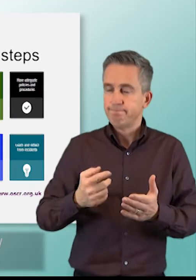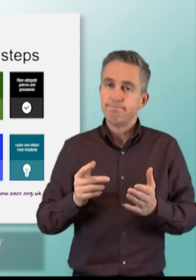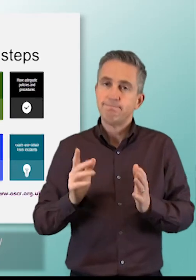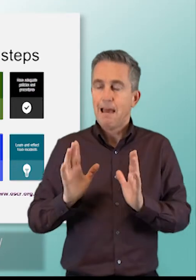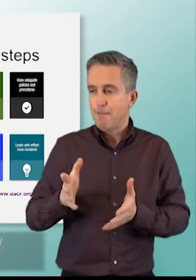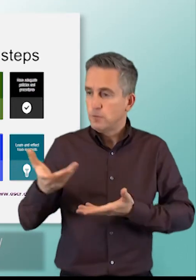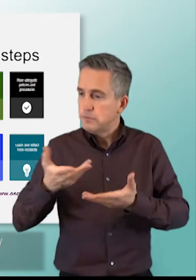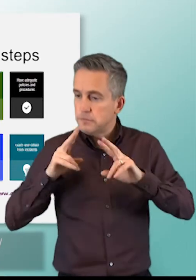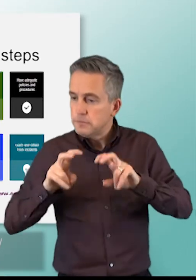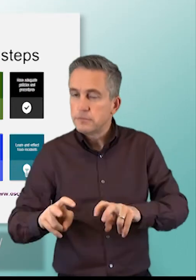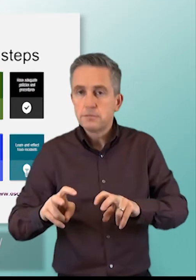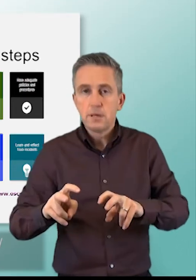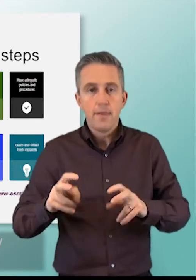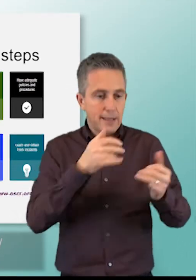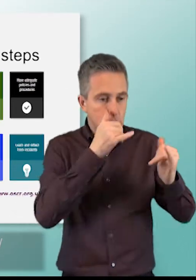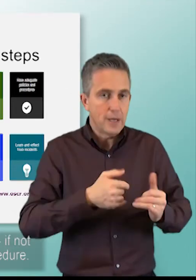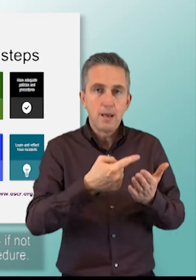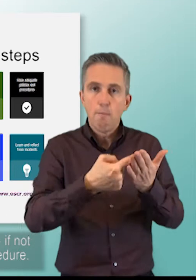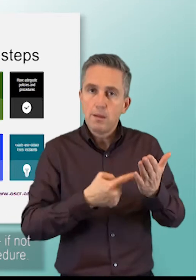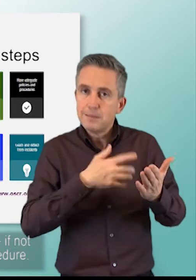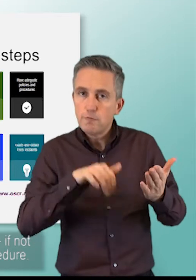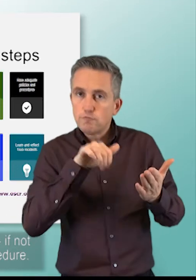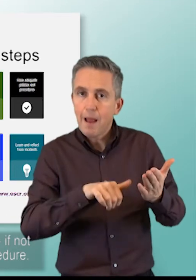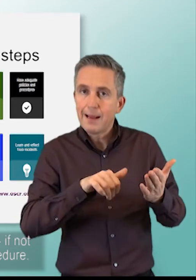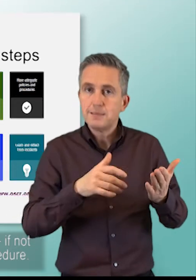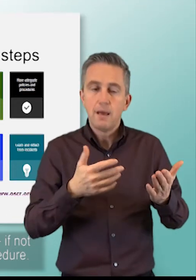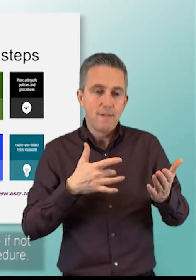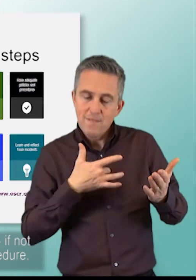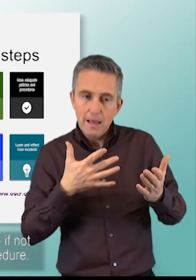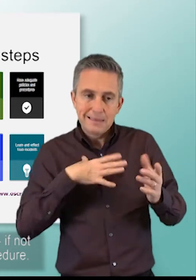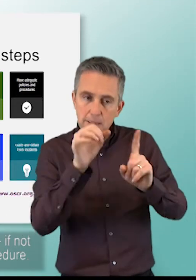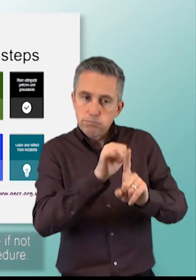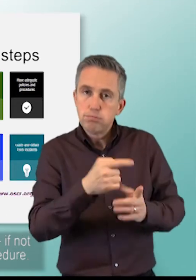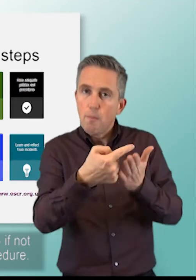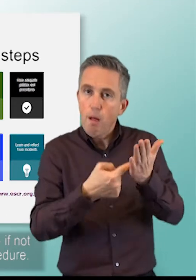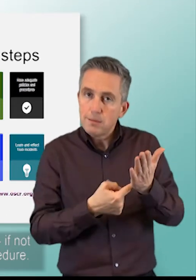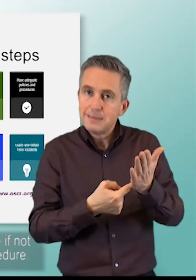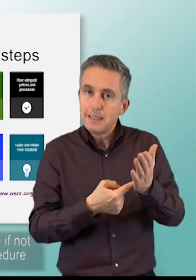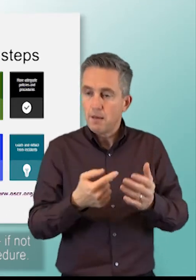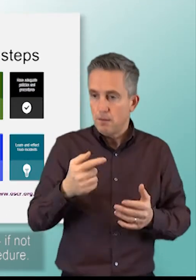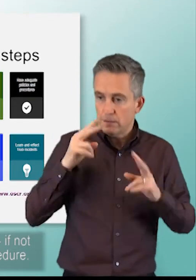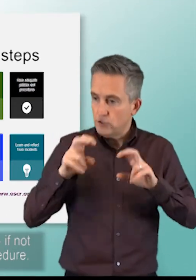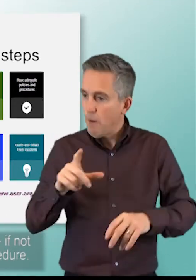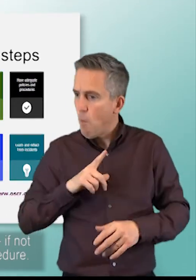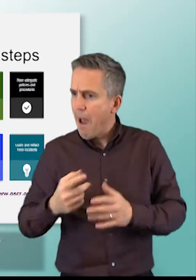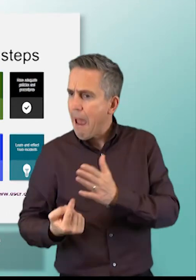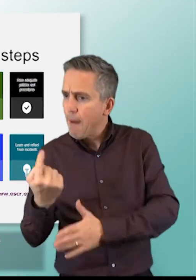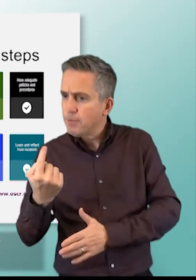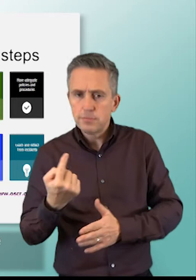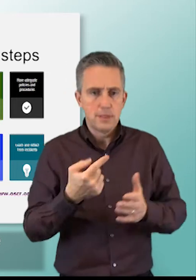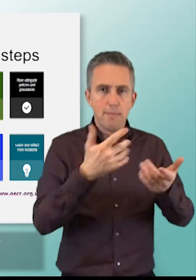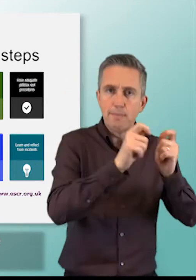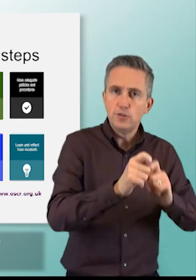good opportunity to learn from and reflect, check that your policies are right. They may be right, if not, change them. Did something fall down in your procedure? Did something